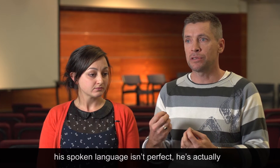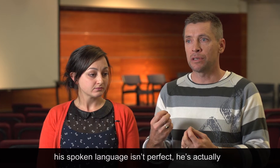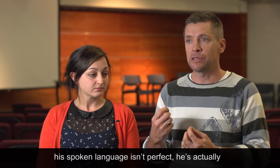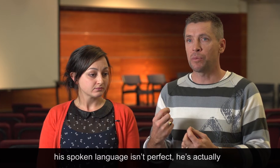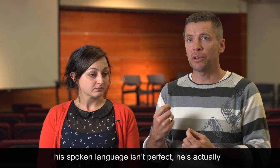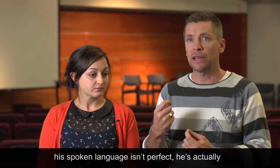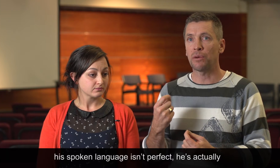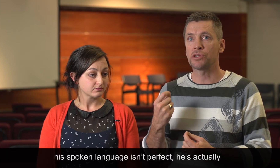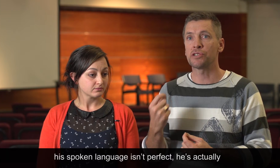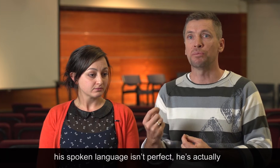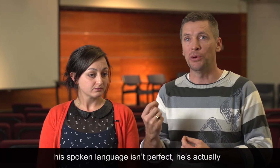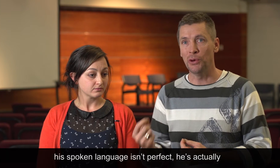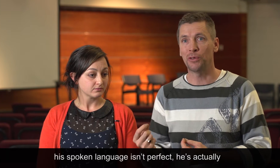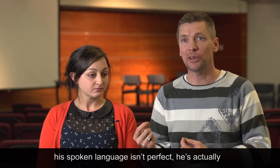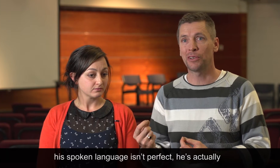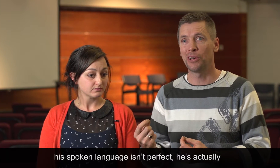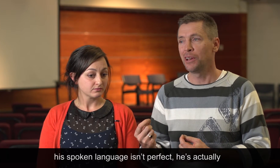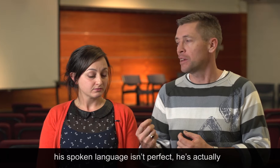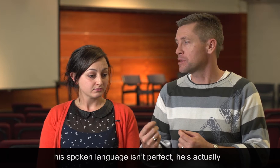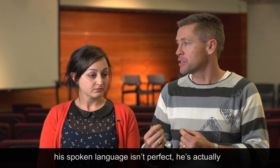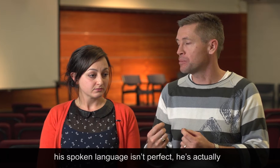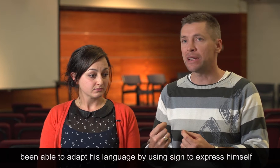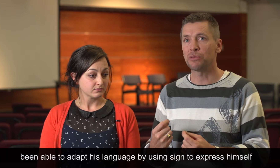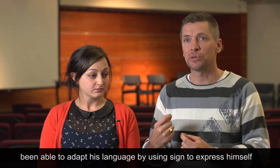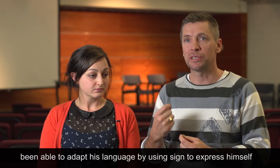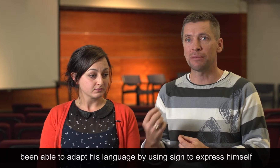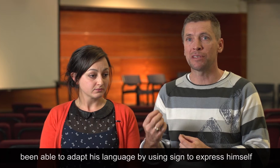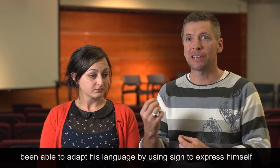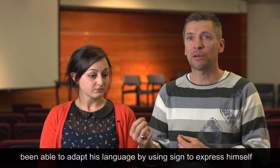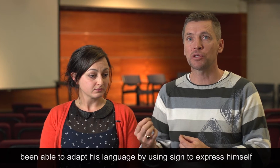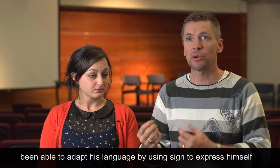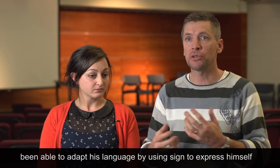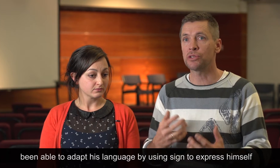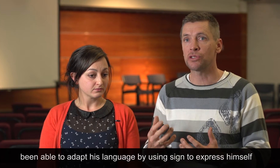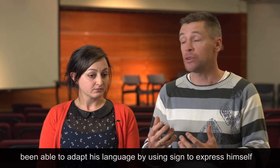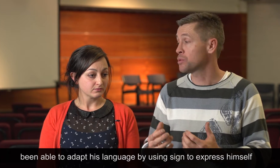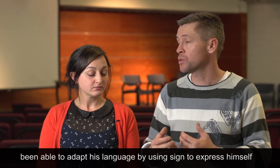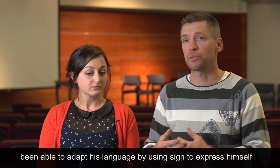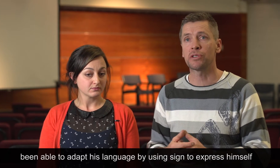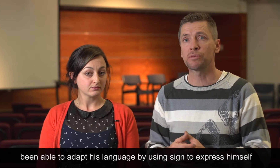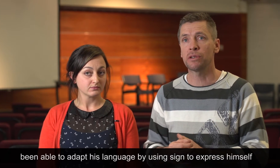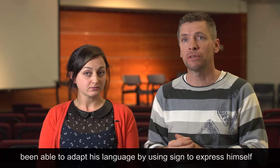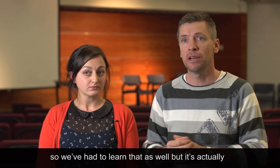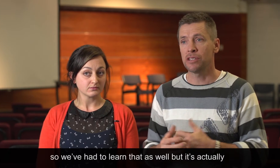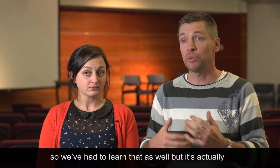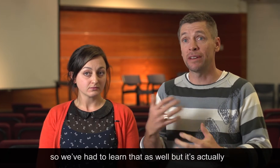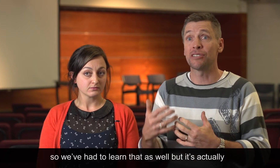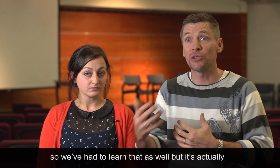his spoken language isn't perfect, he's actually been able to adapt his language by using sign to express himself. So we've had to learn that